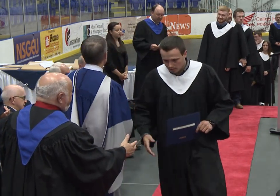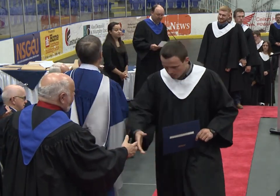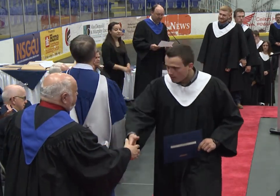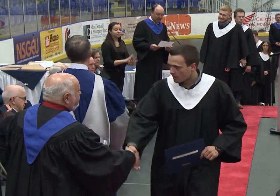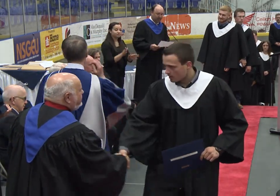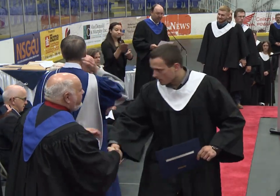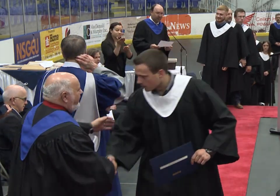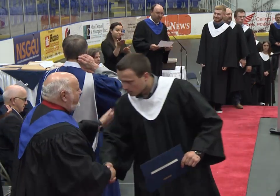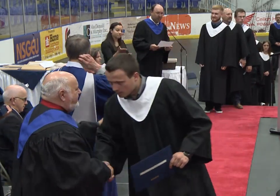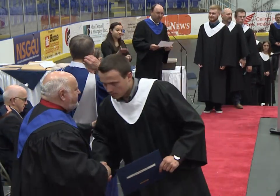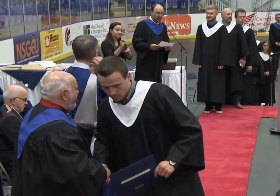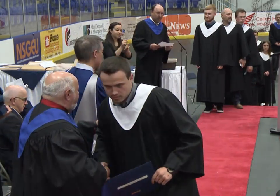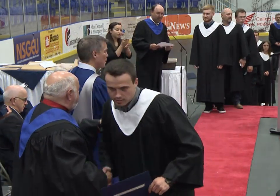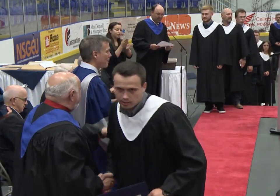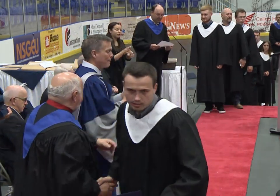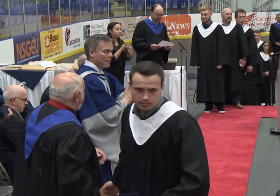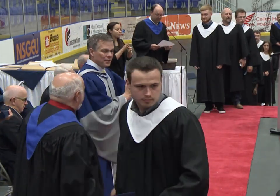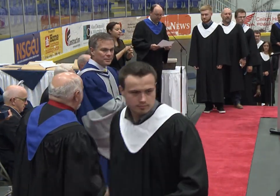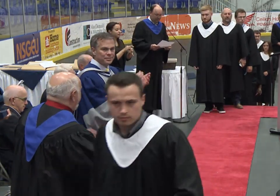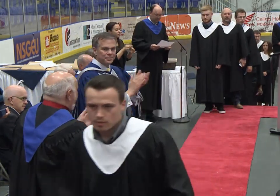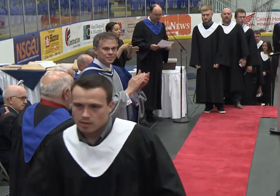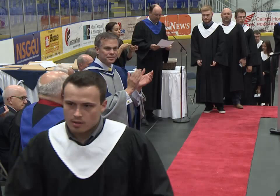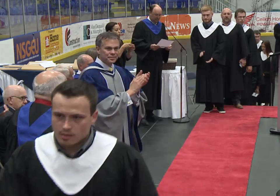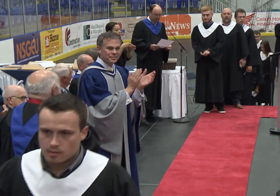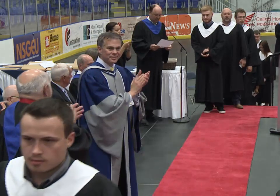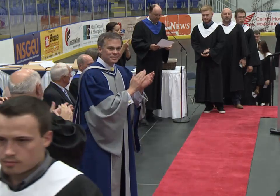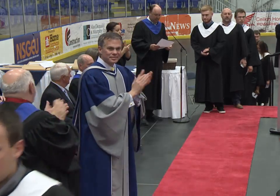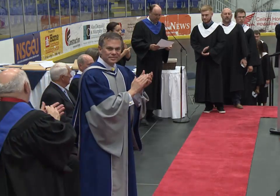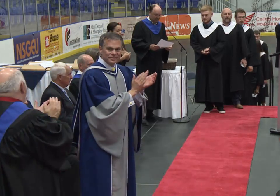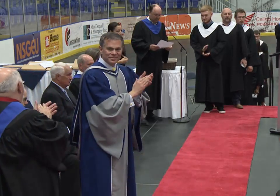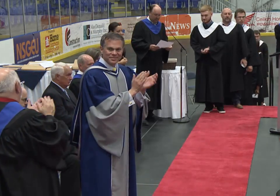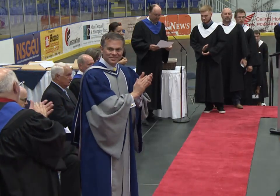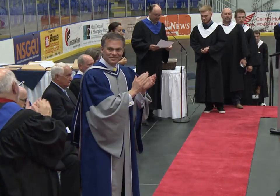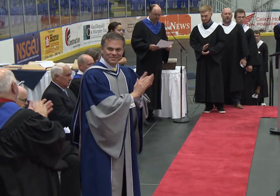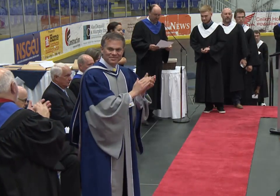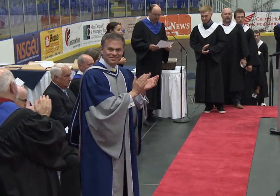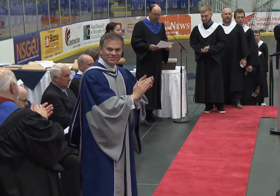Mr. President, the graduates in the welding program.